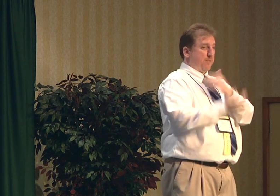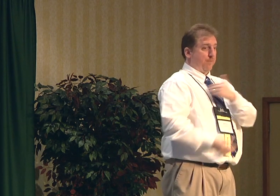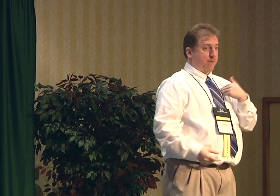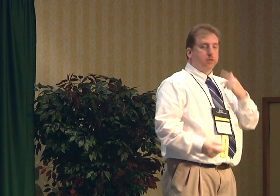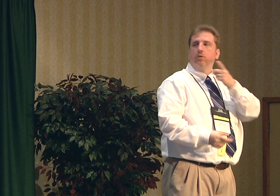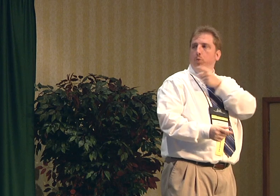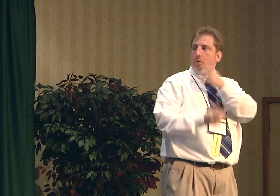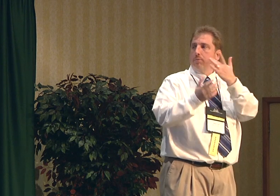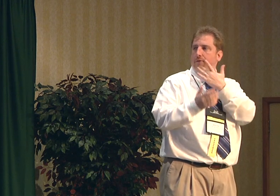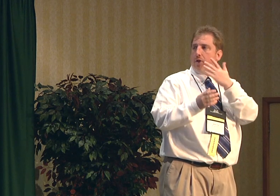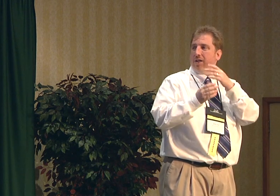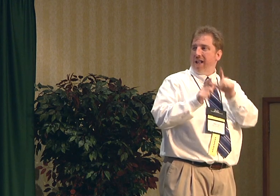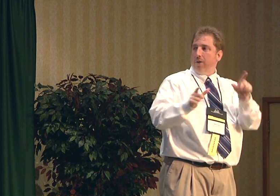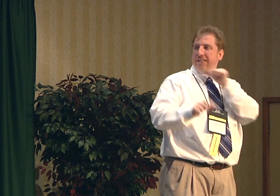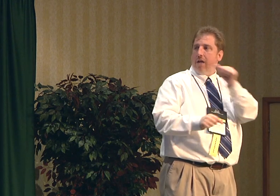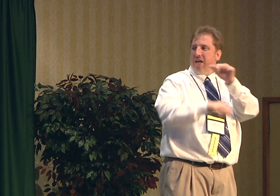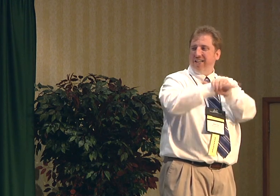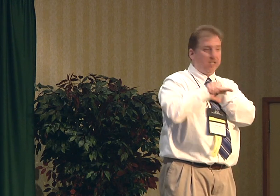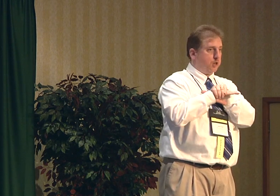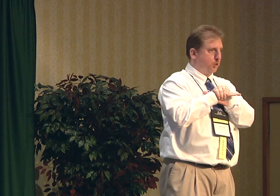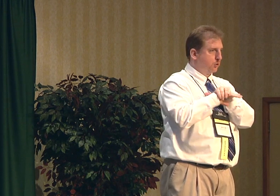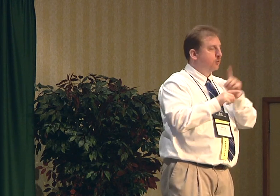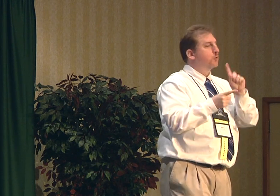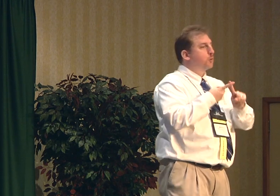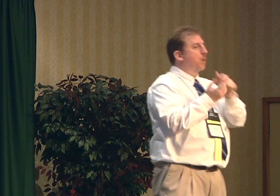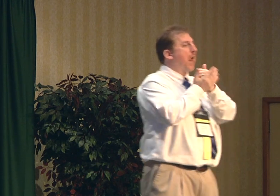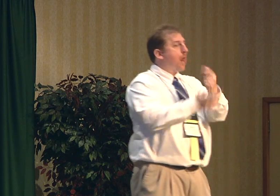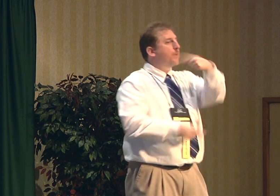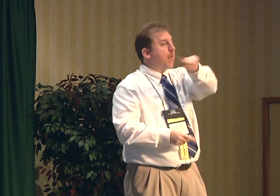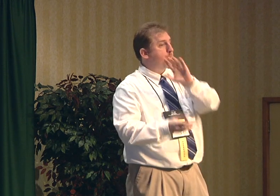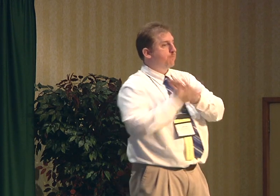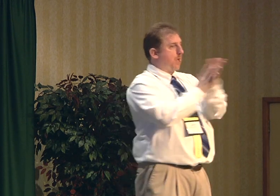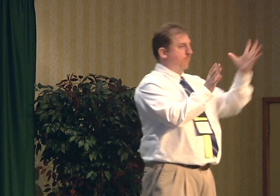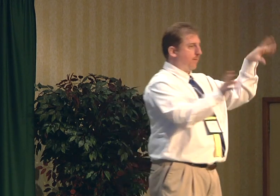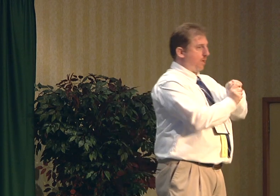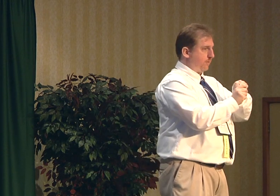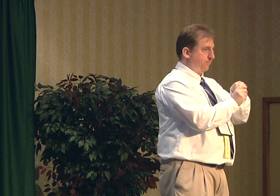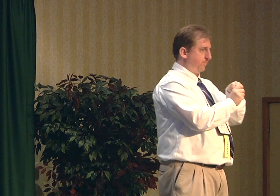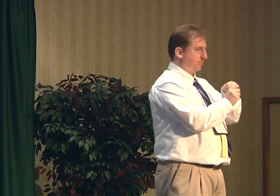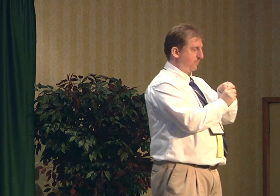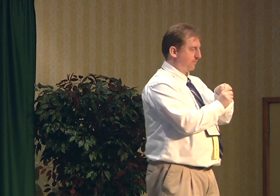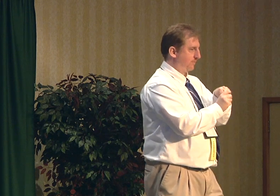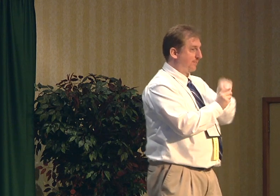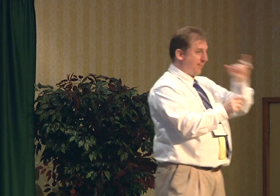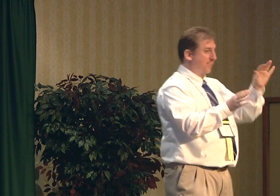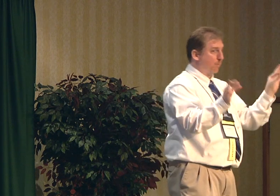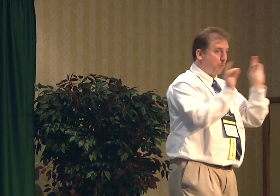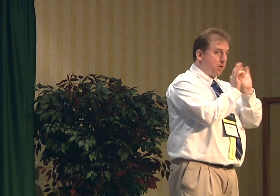members whose preferred language is not English to facilitate or enable family involvement in care discussions is there.